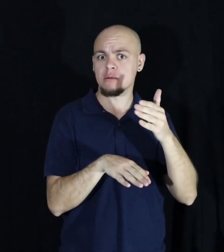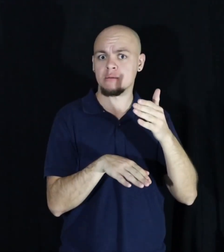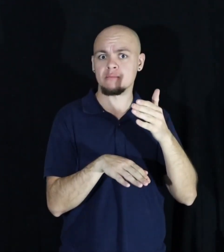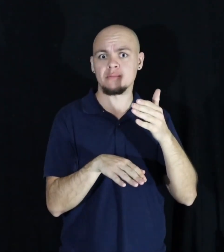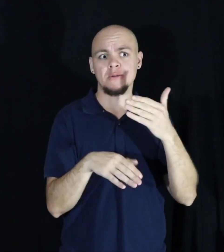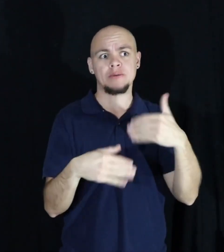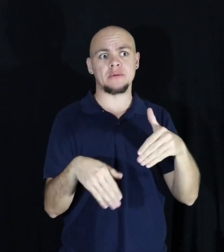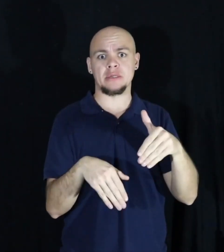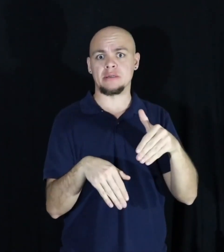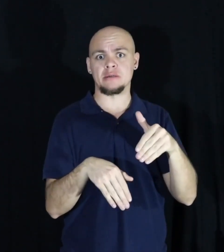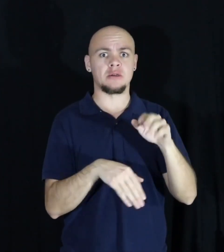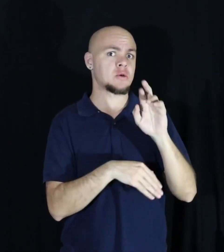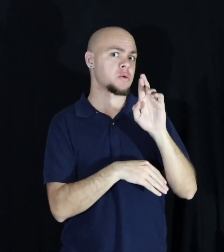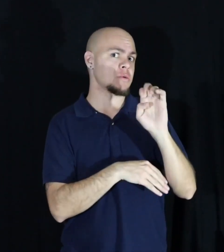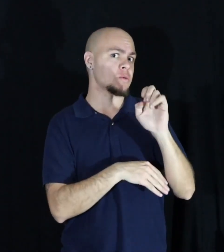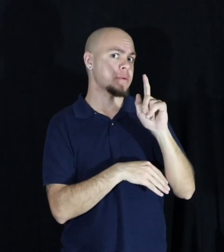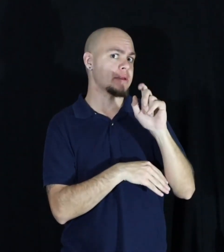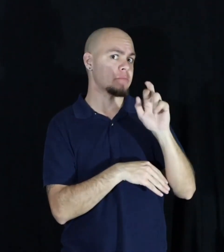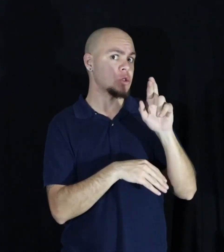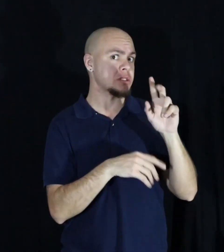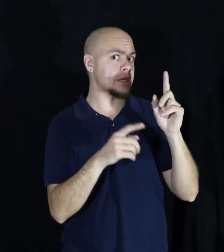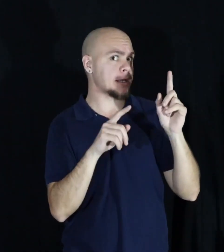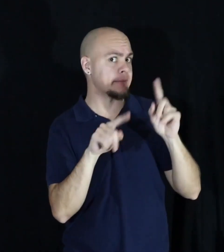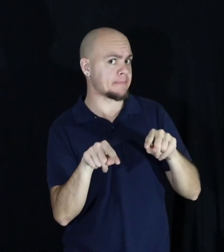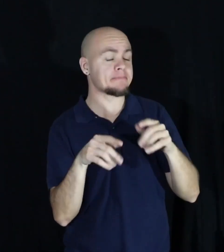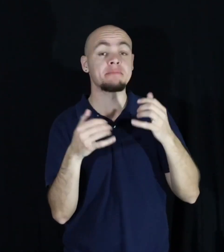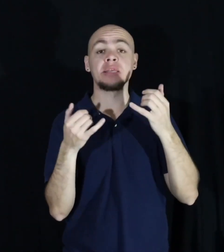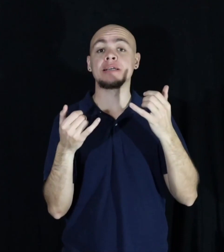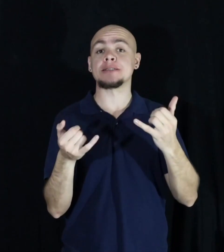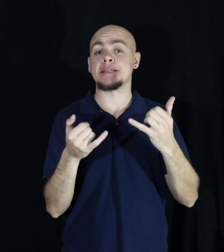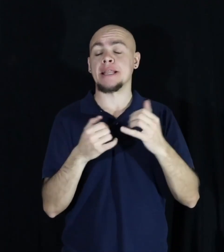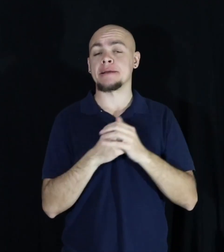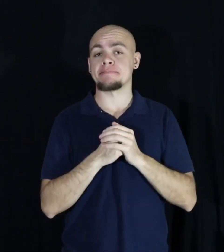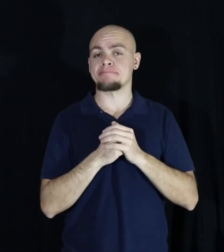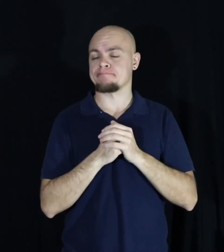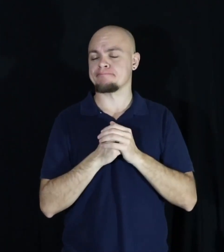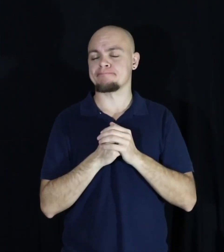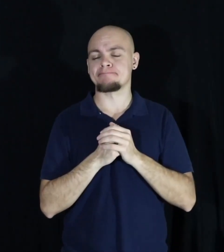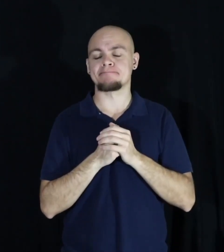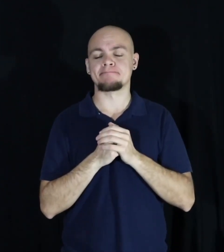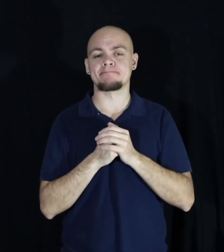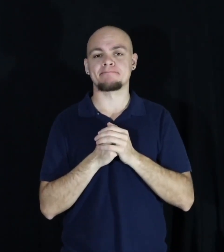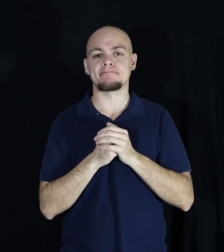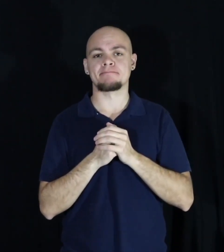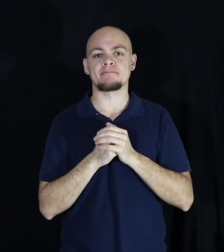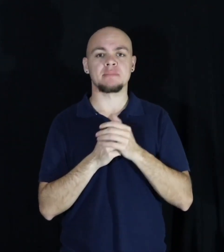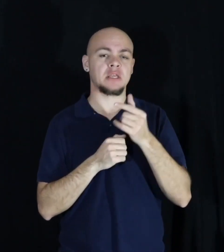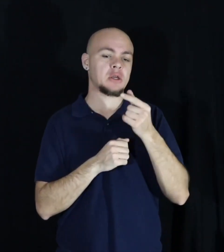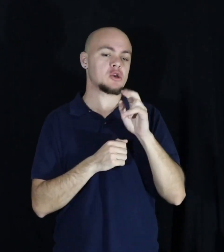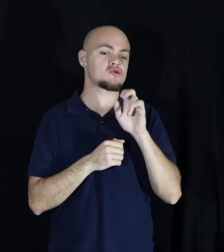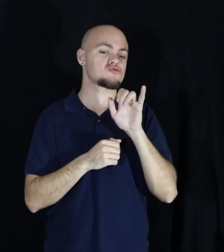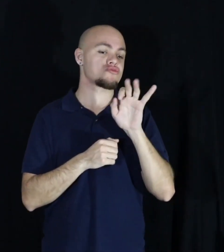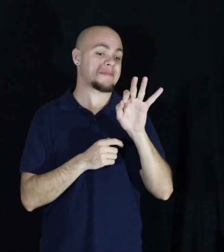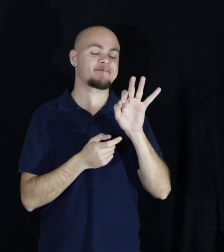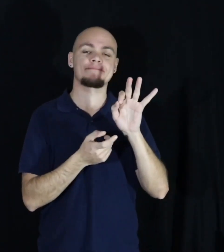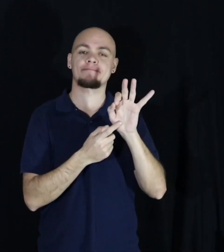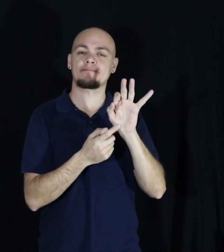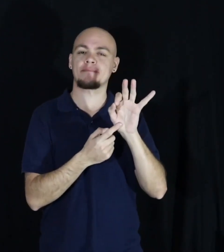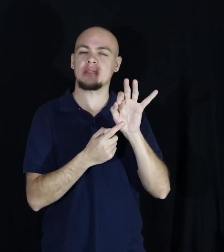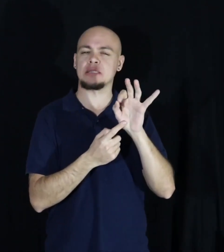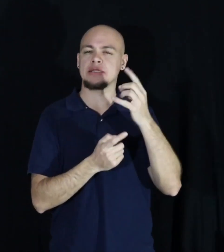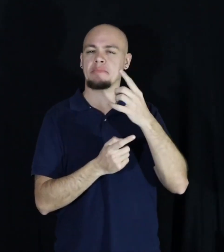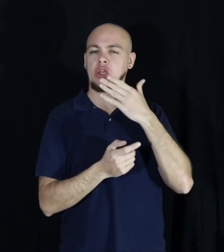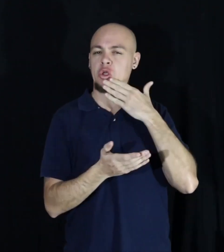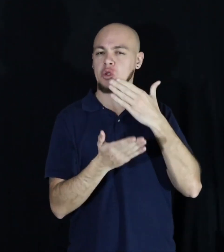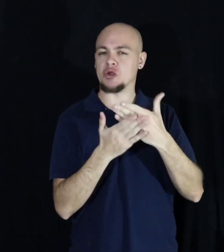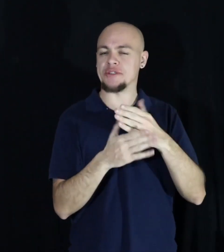people. You know? But today I would like to invite you to think of grief as something good. I would like to ask